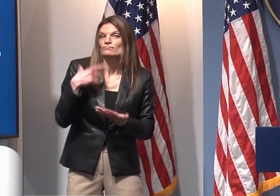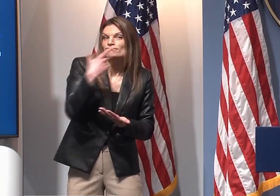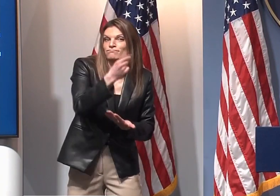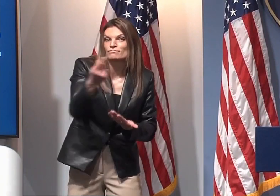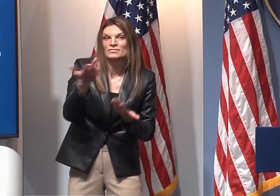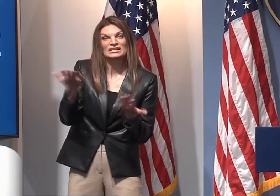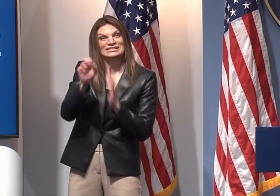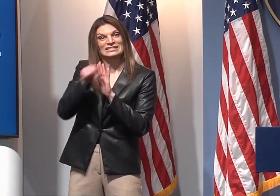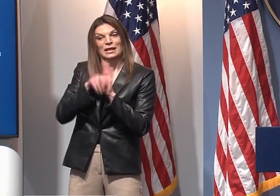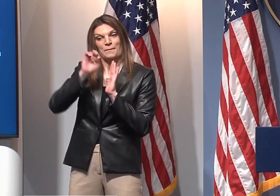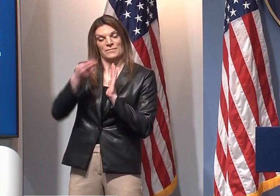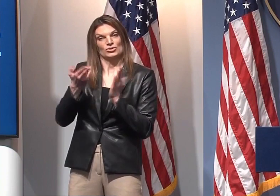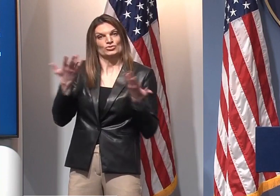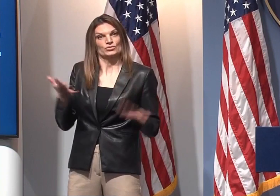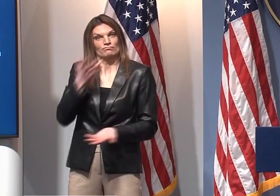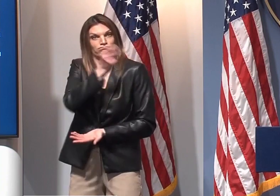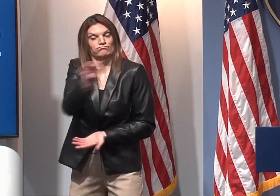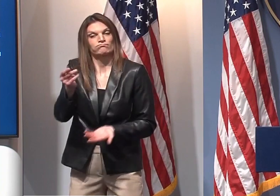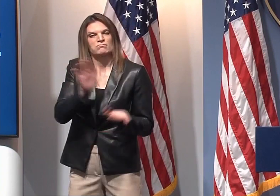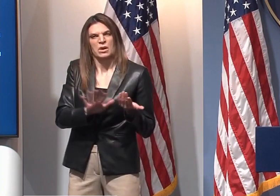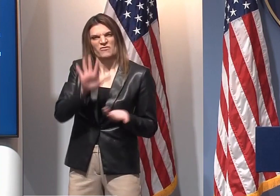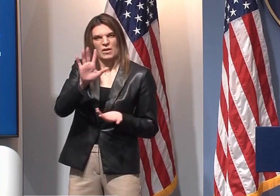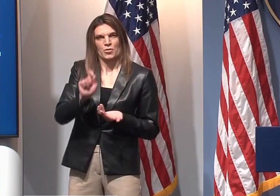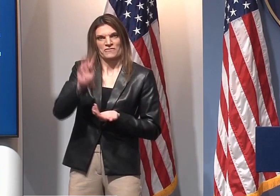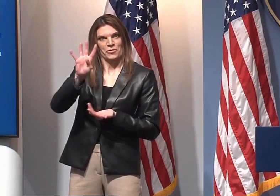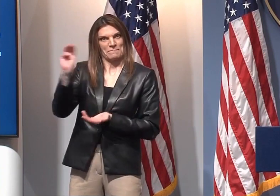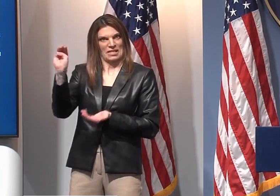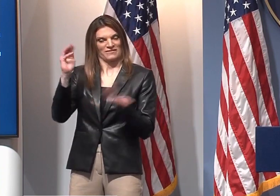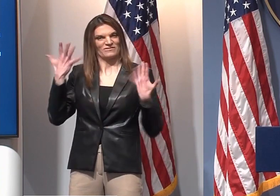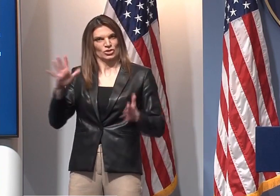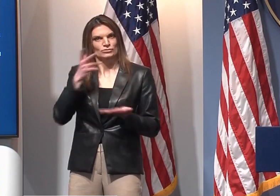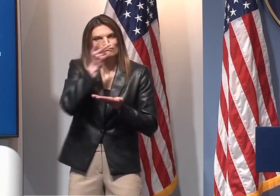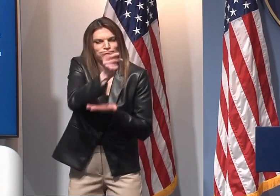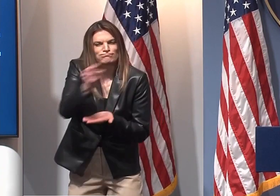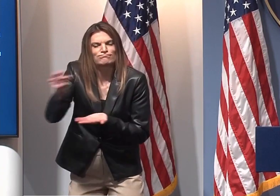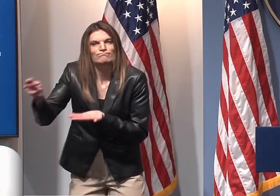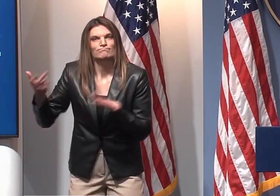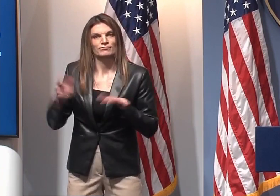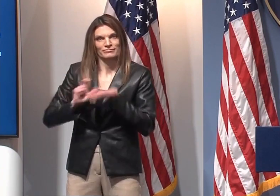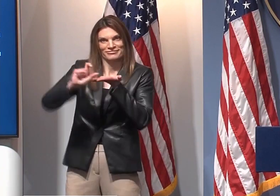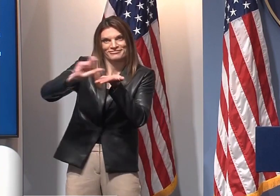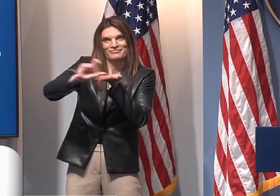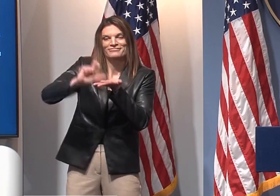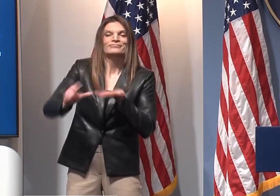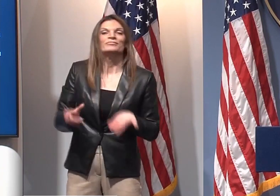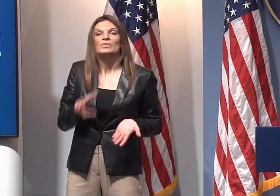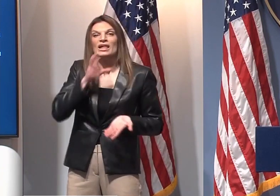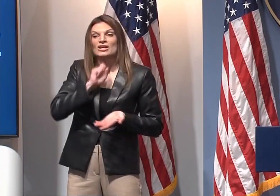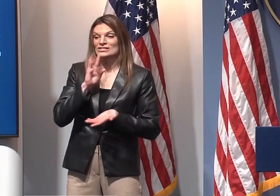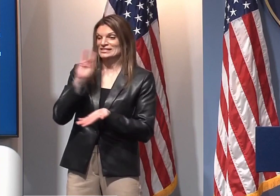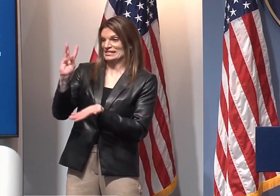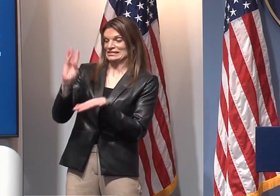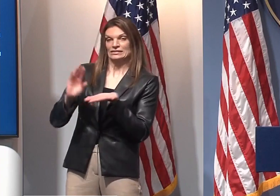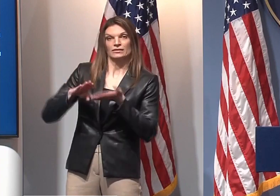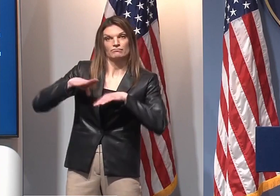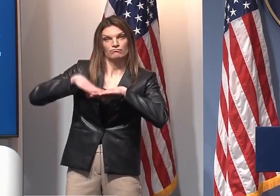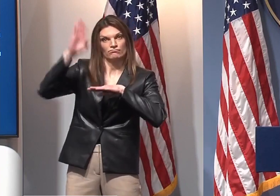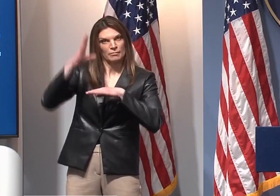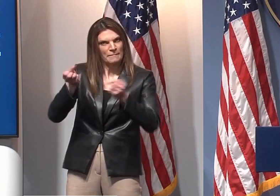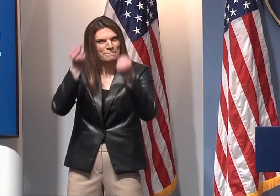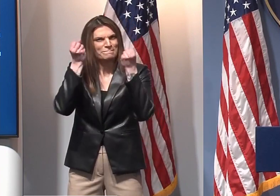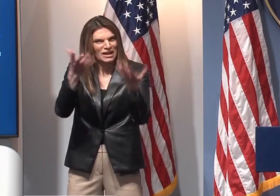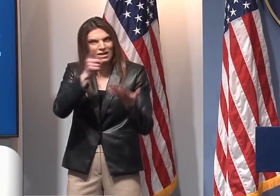in the state. About 42% of Michigan residents over the age of 16 have had at least one dose.